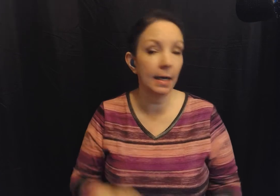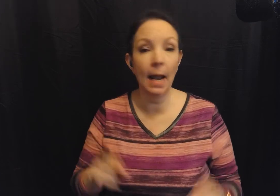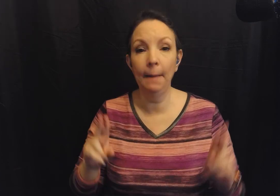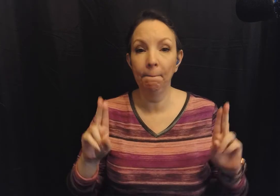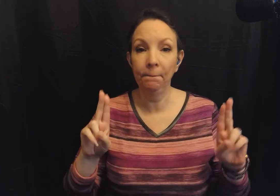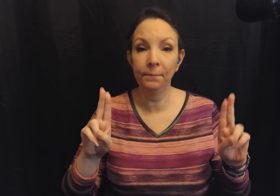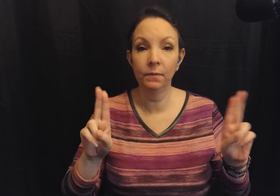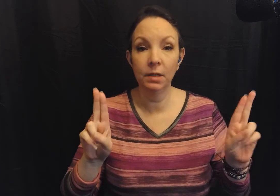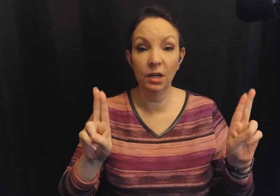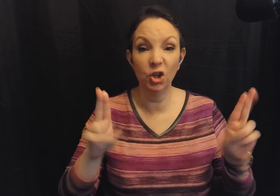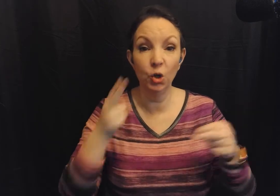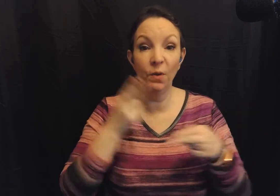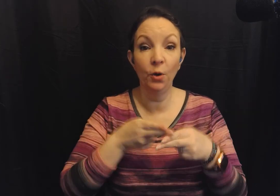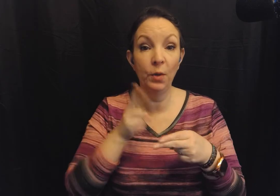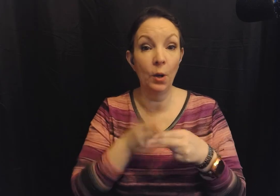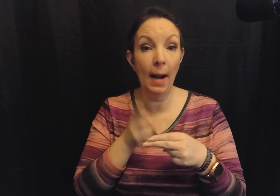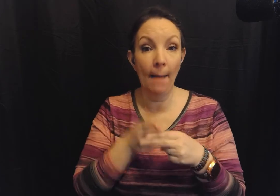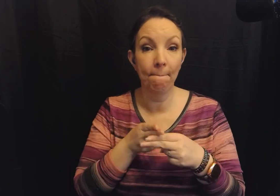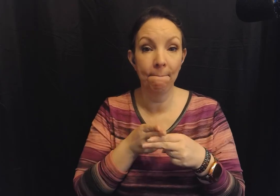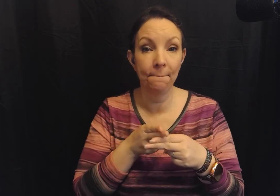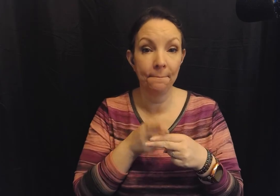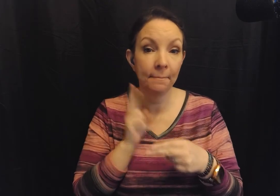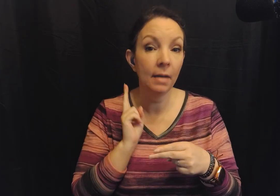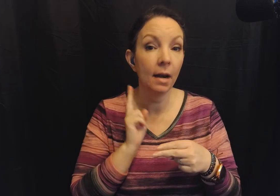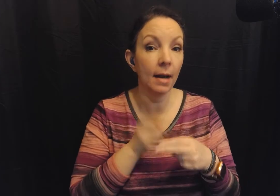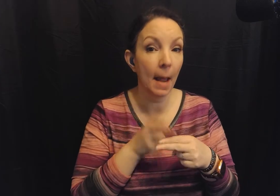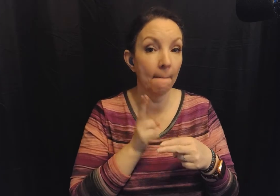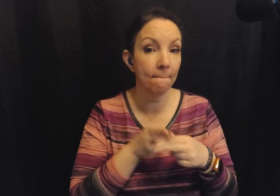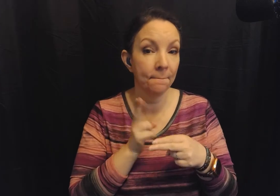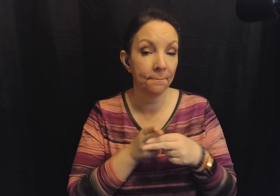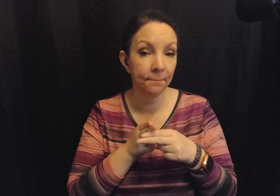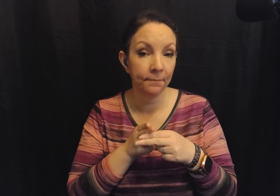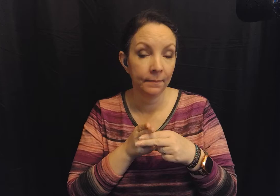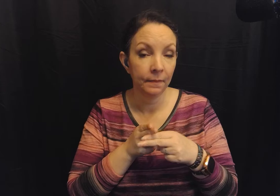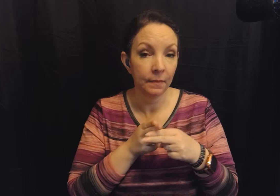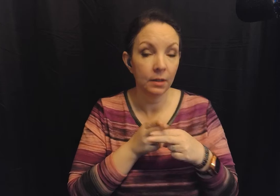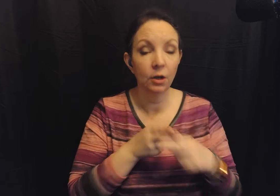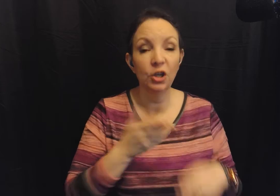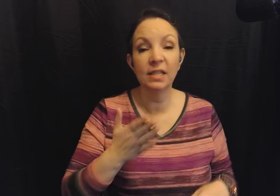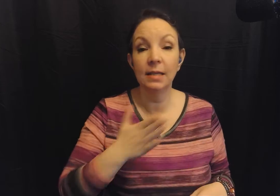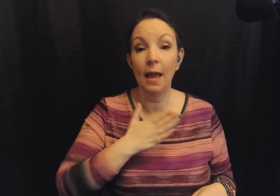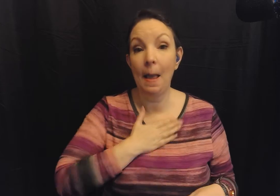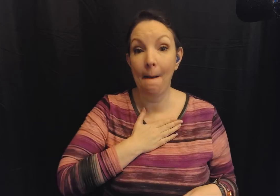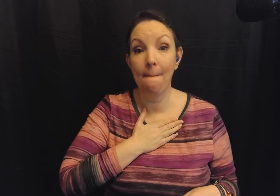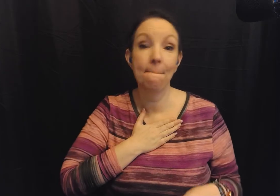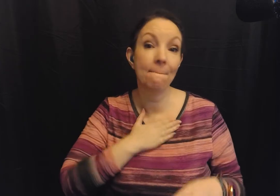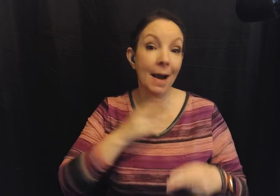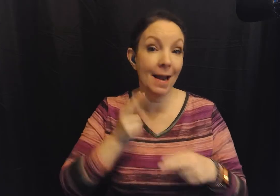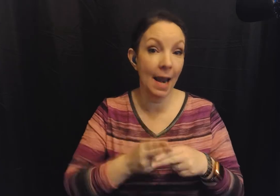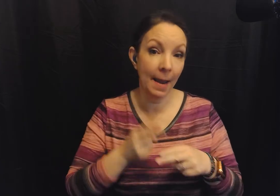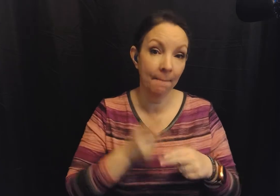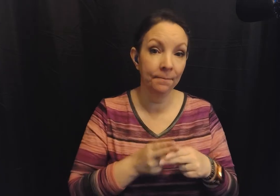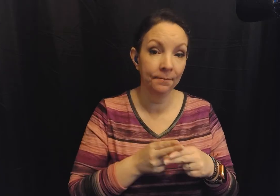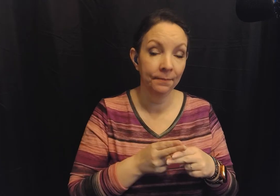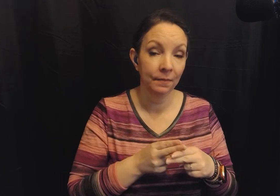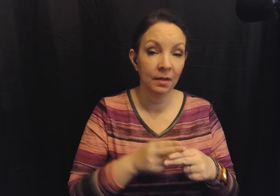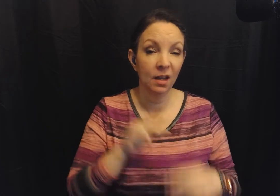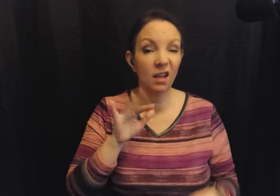Name. If you, we go name, name. So you can say my name, and you're gonna